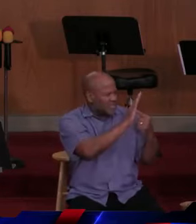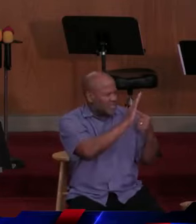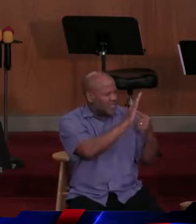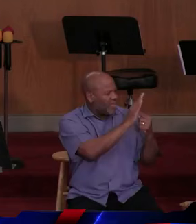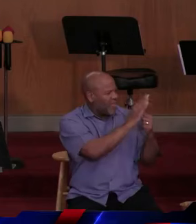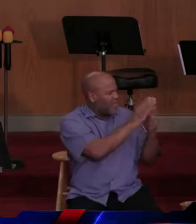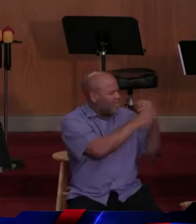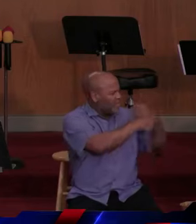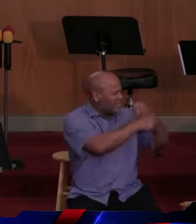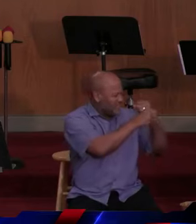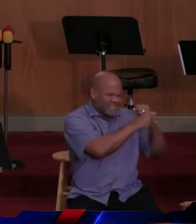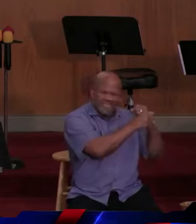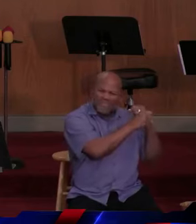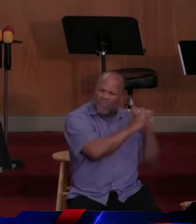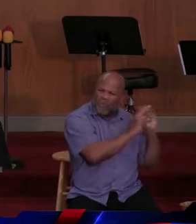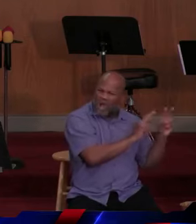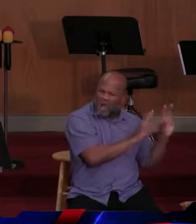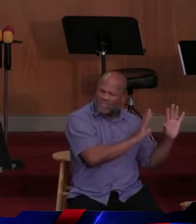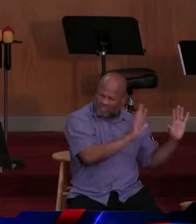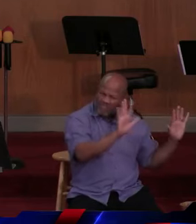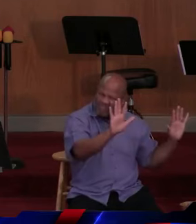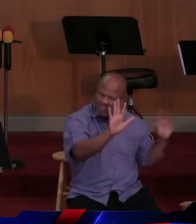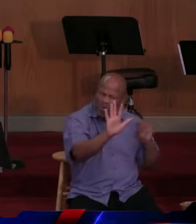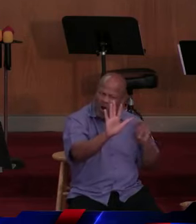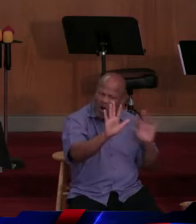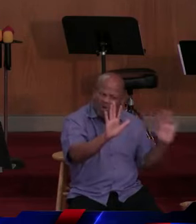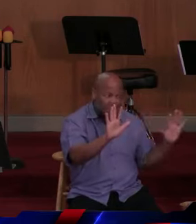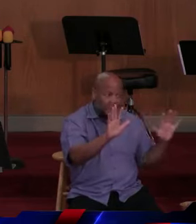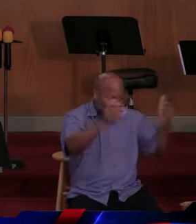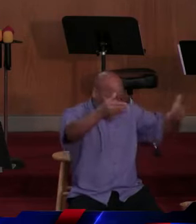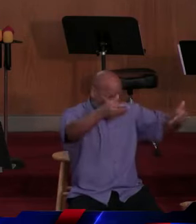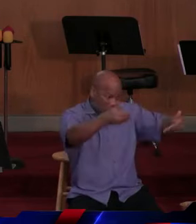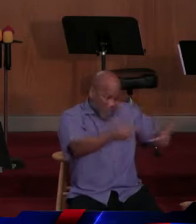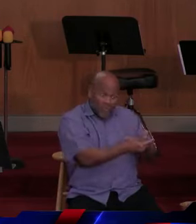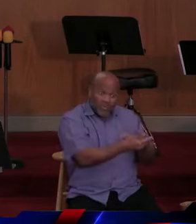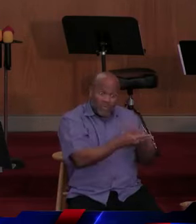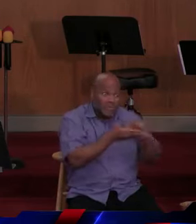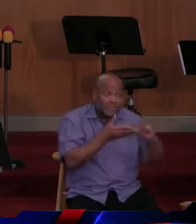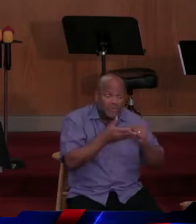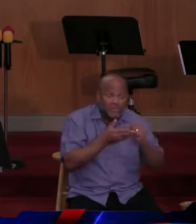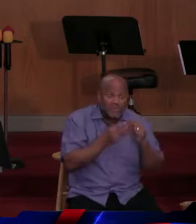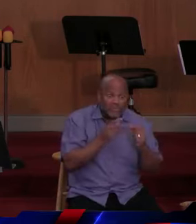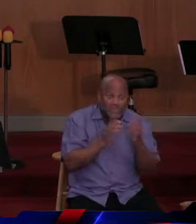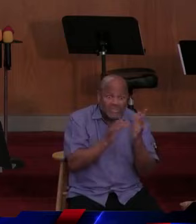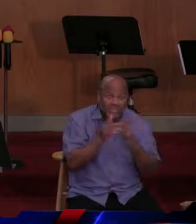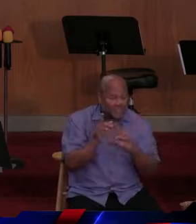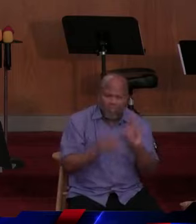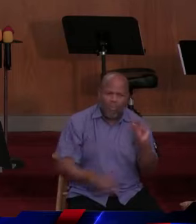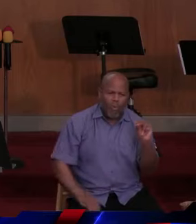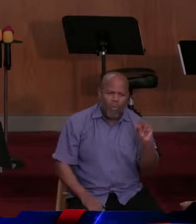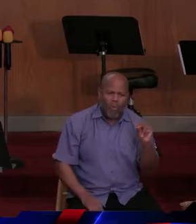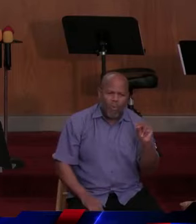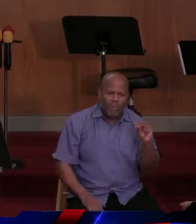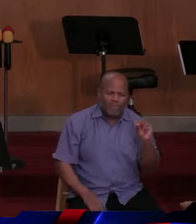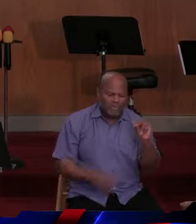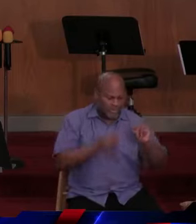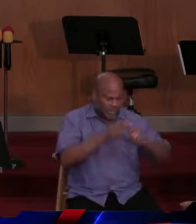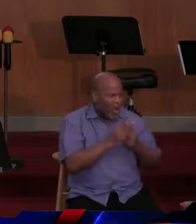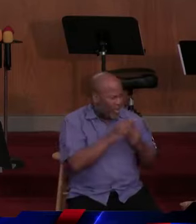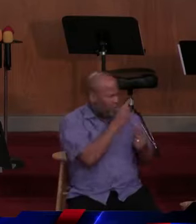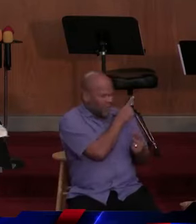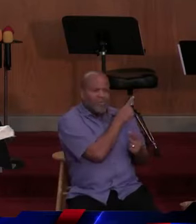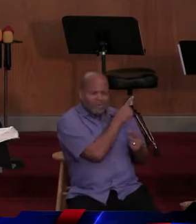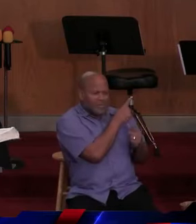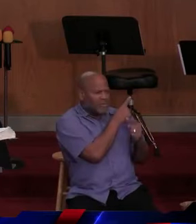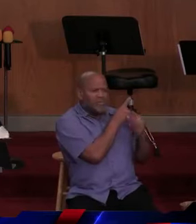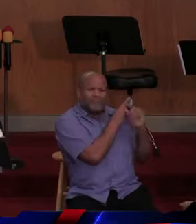to them. Now watch this. He doesn't introduce a new scripture. Said it starts from Moses, and any good Jew knew